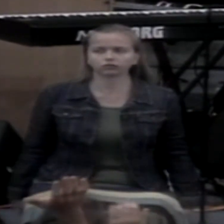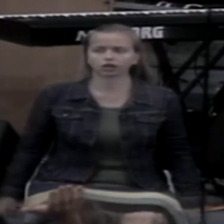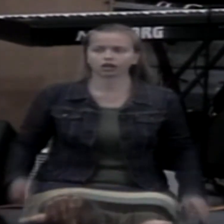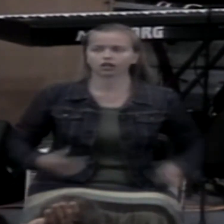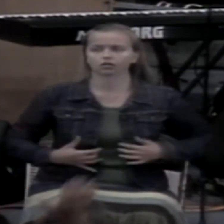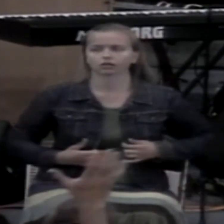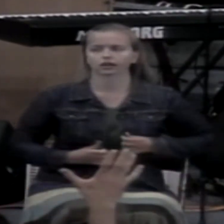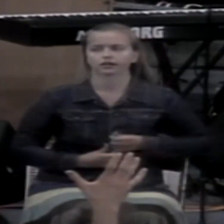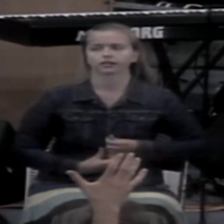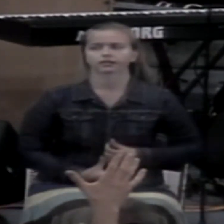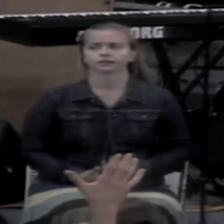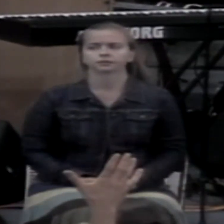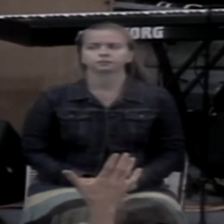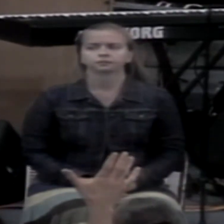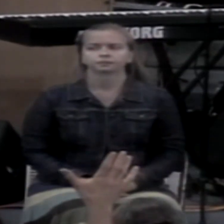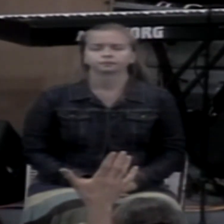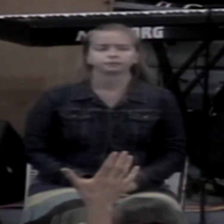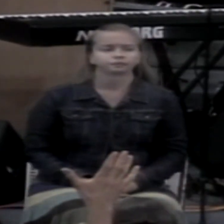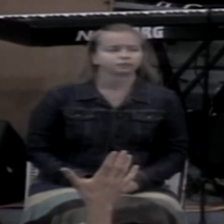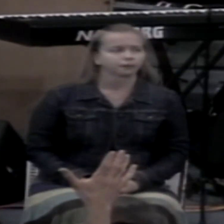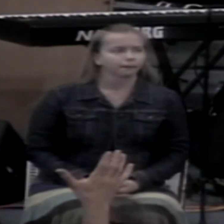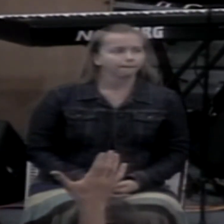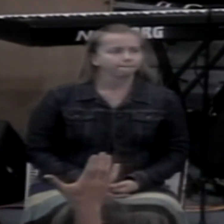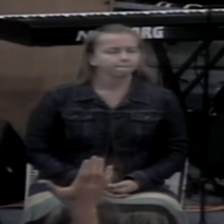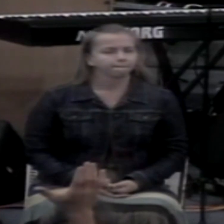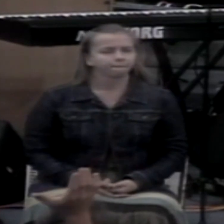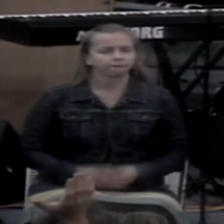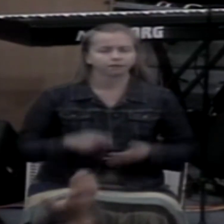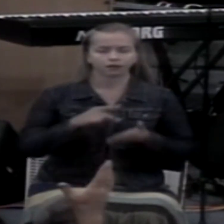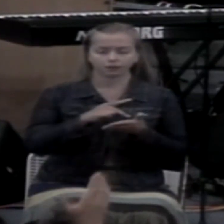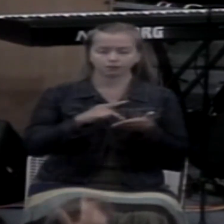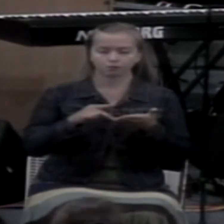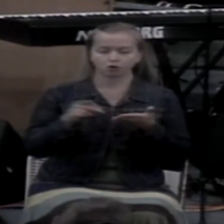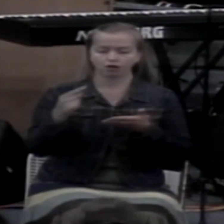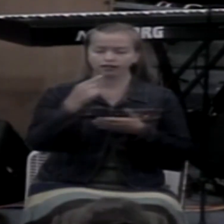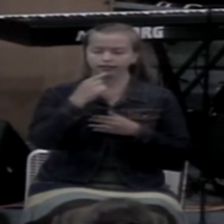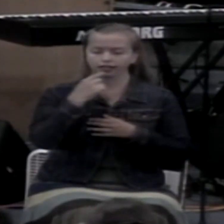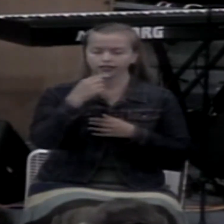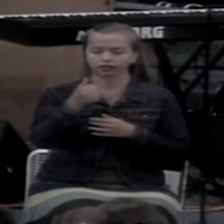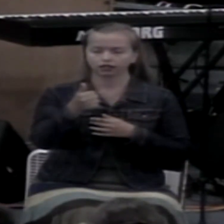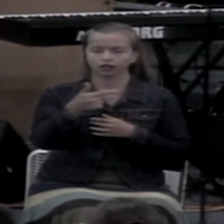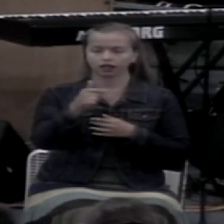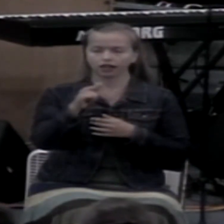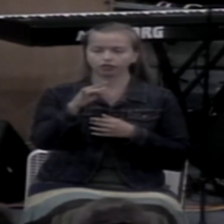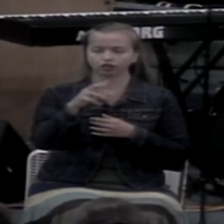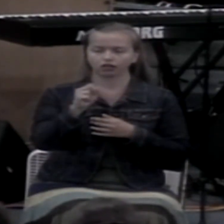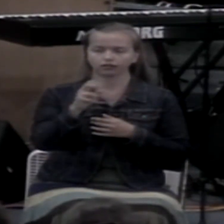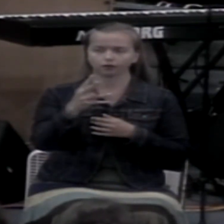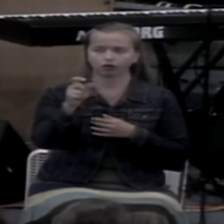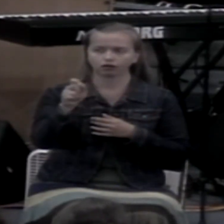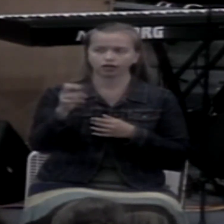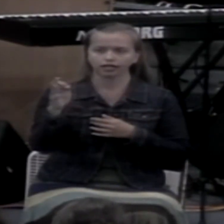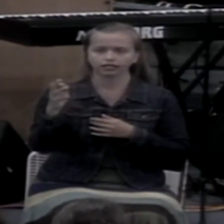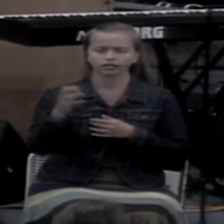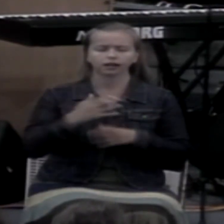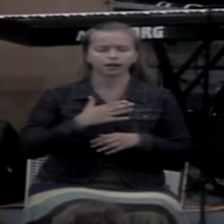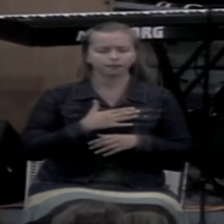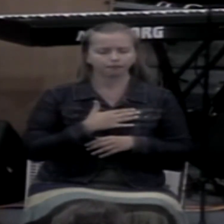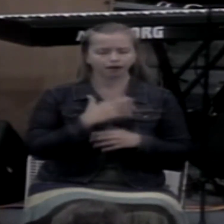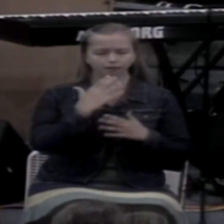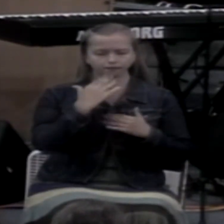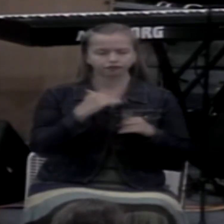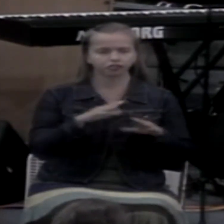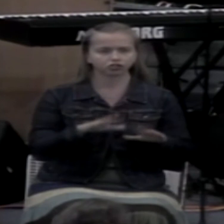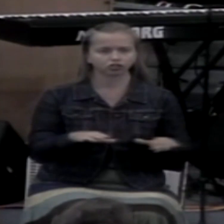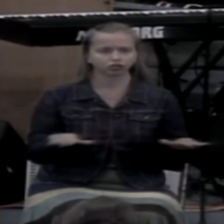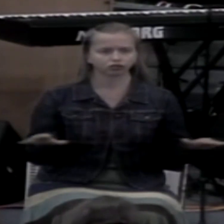You see, this is the way it goes. If I can control my attitude, I can control my thinking. If I can